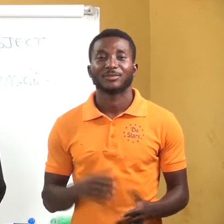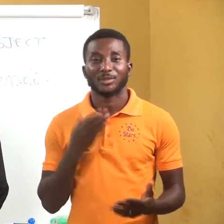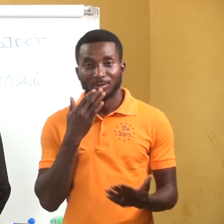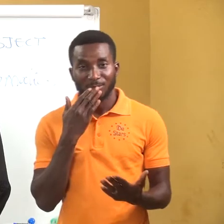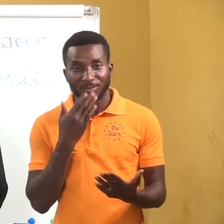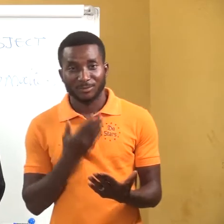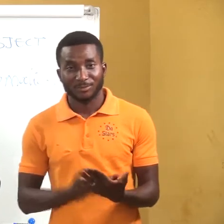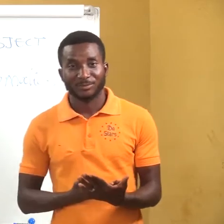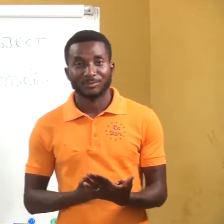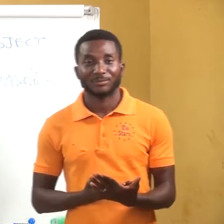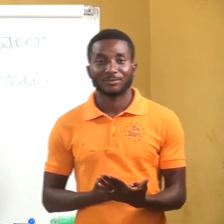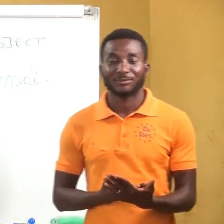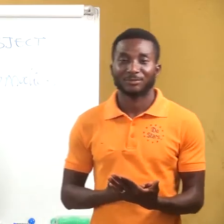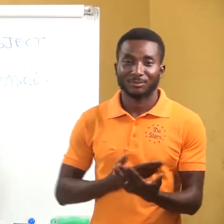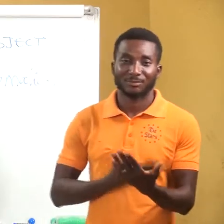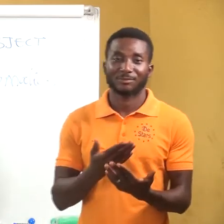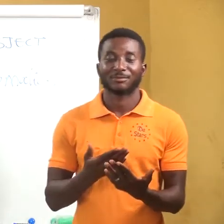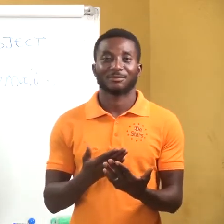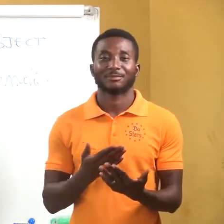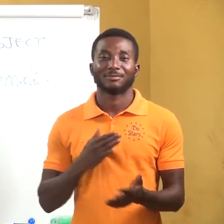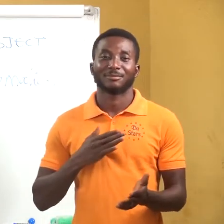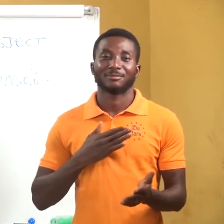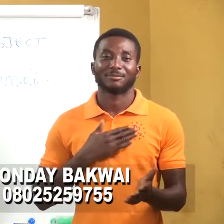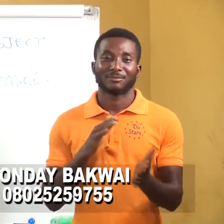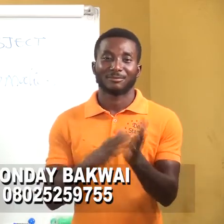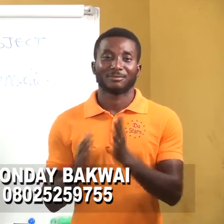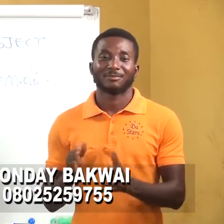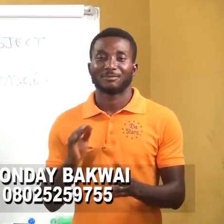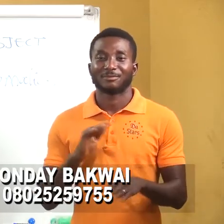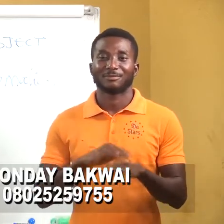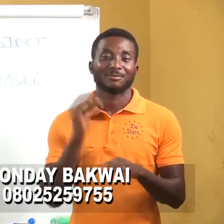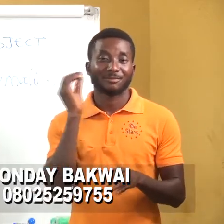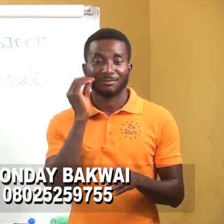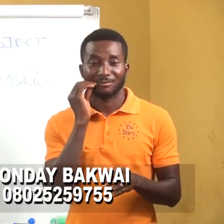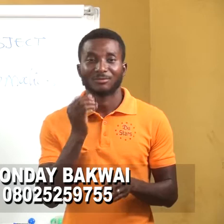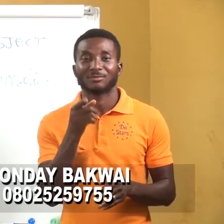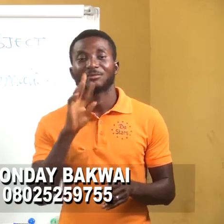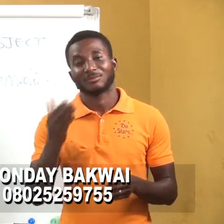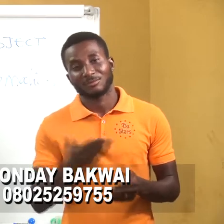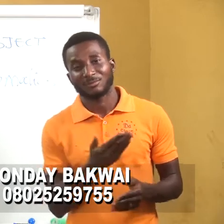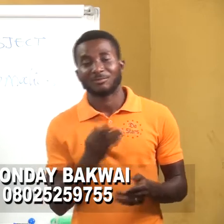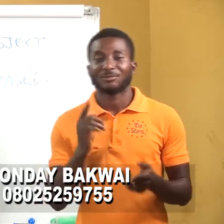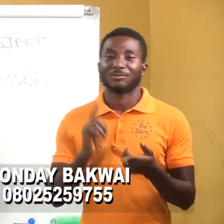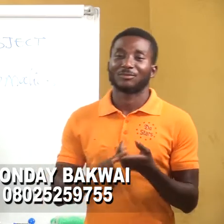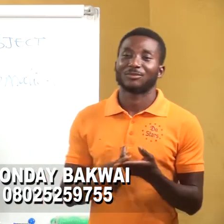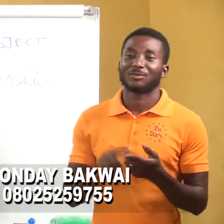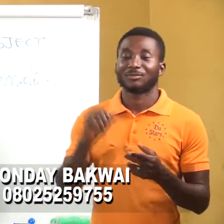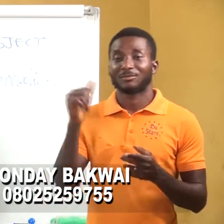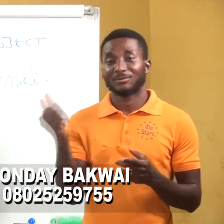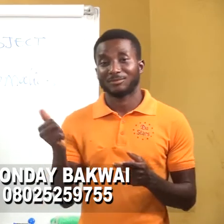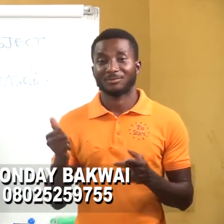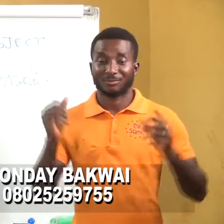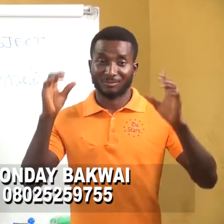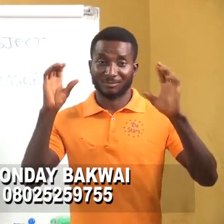Hello, students and my dear listeners. You are welcome again to yet another privilege